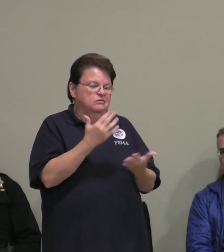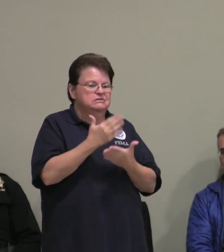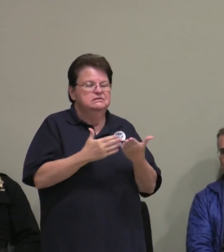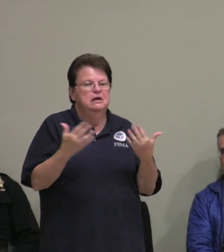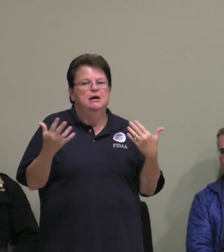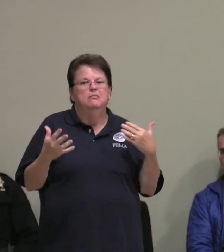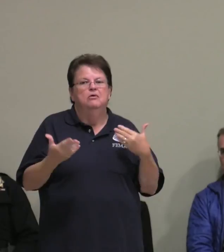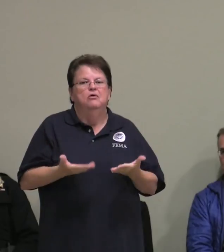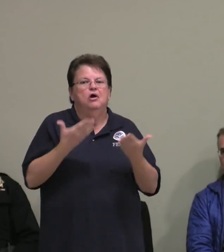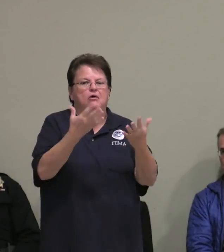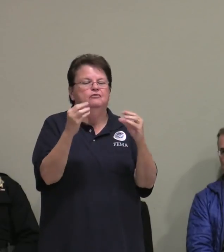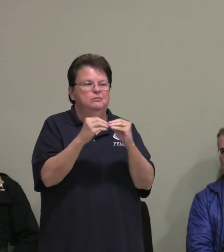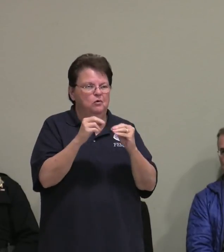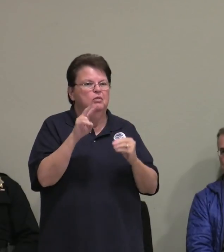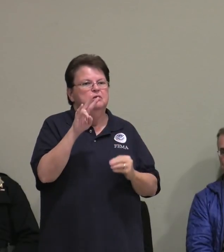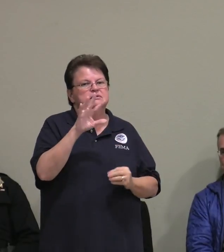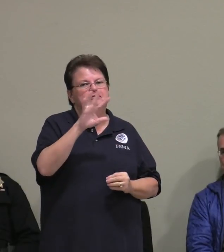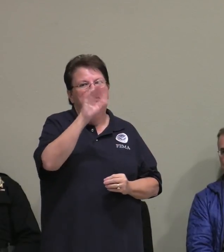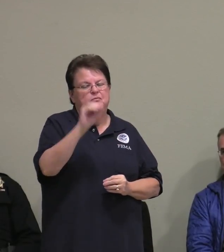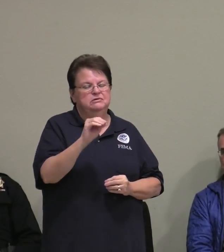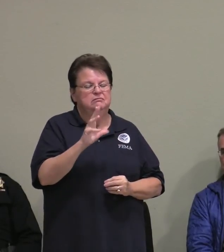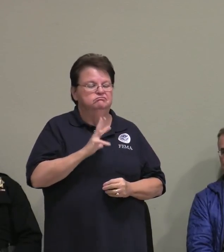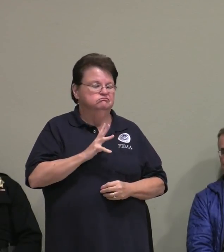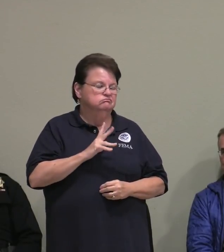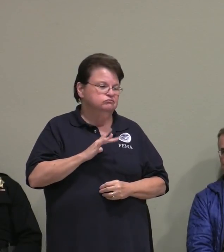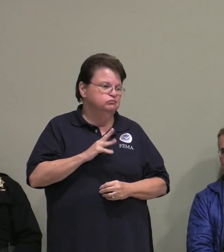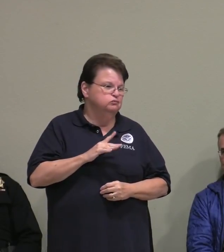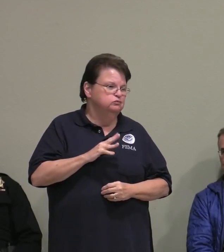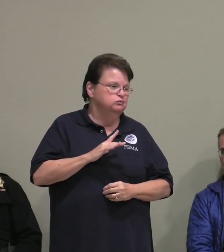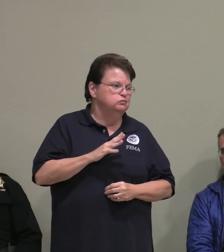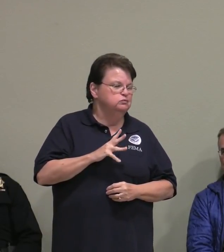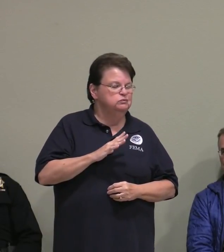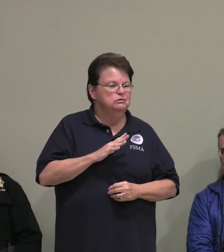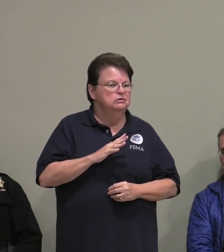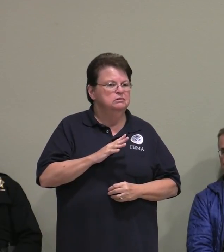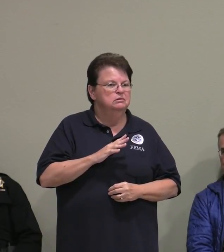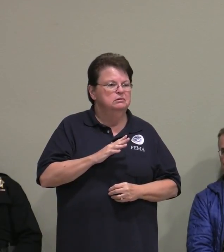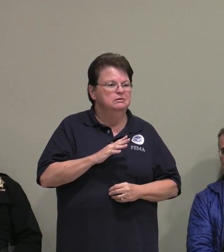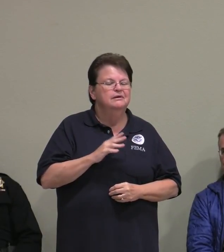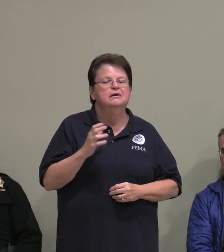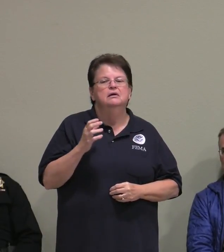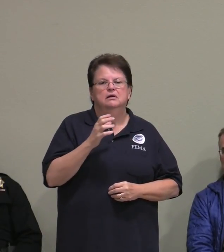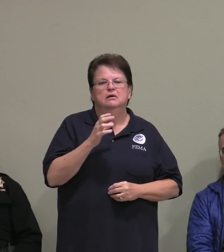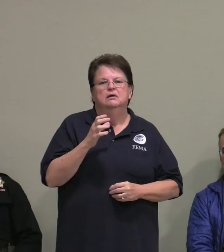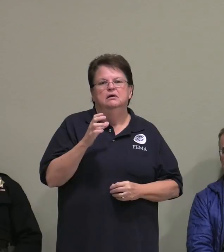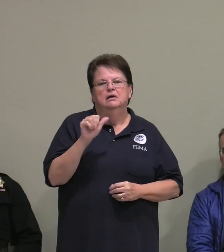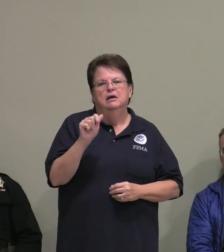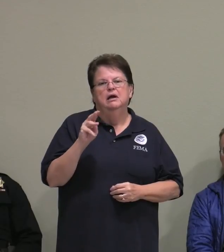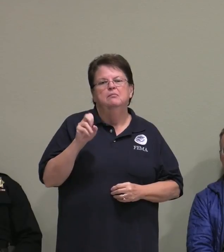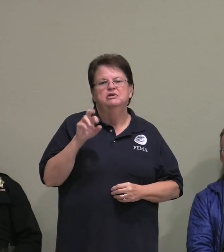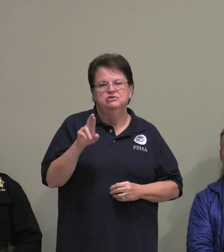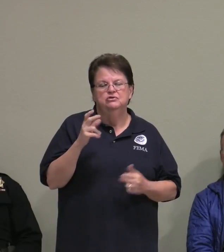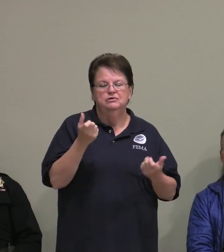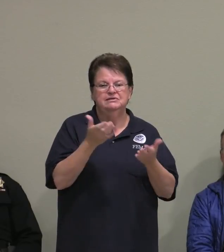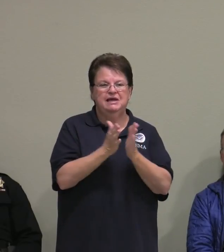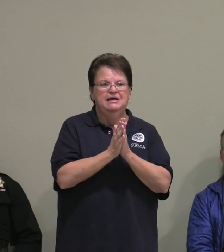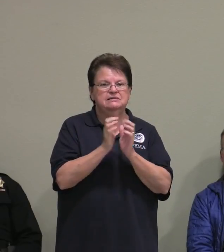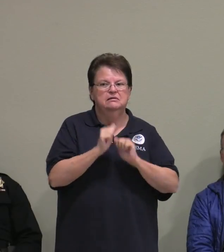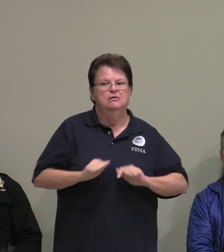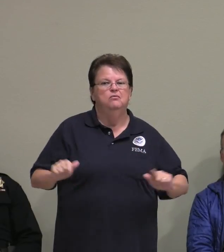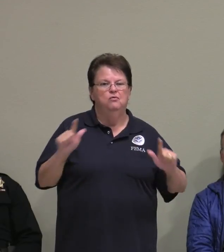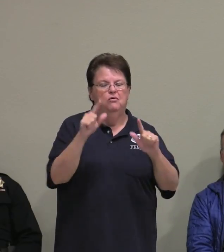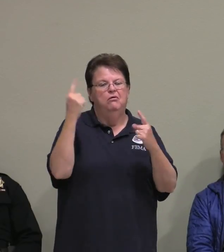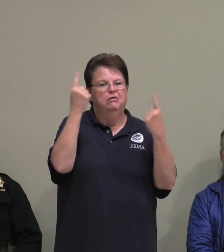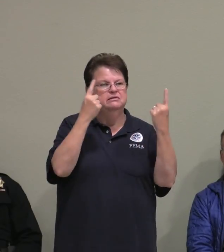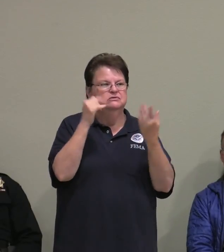offering more than 75%, and that's great. The commissioner is now making a request that all of them consider